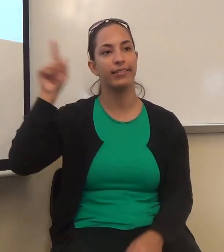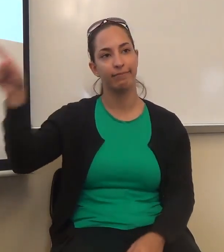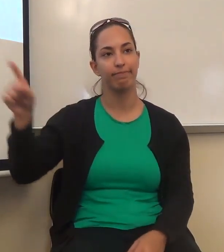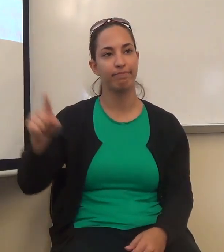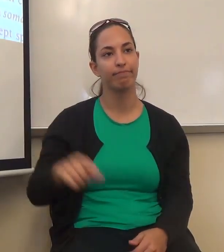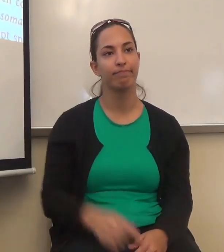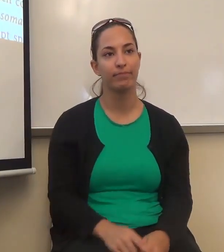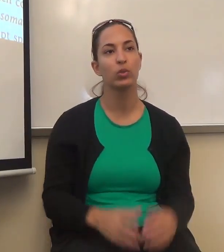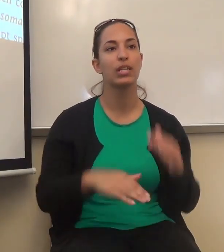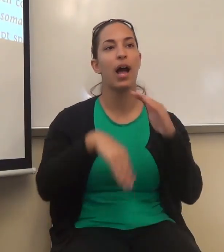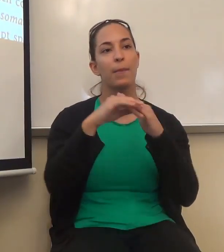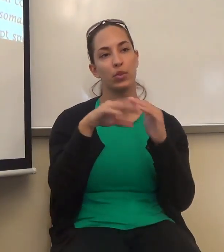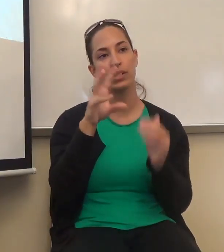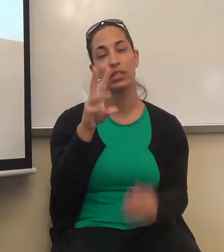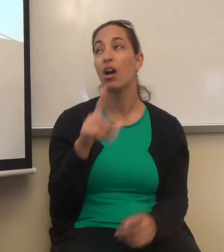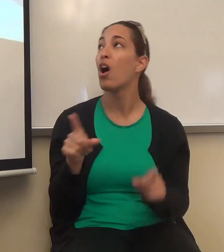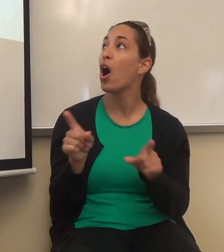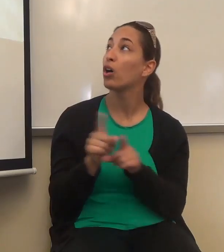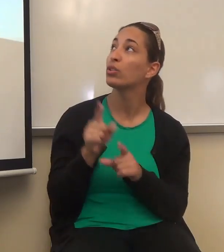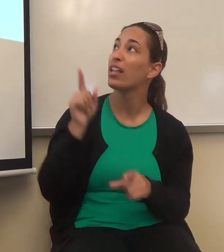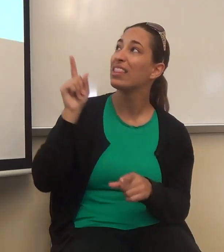other thing is this is in slightly different format because I